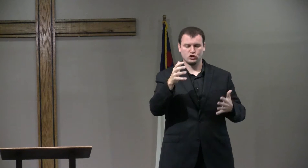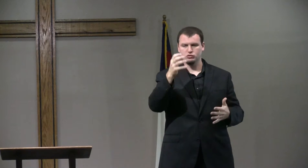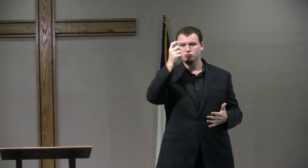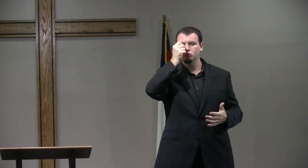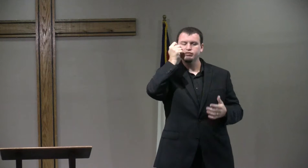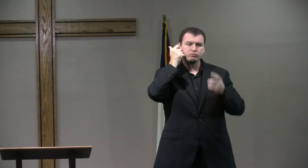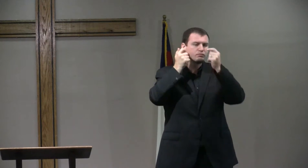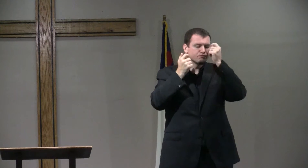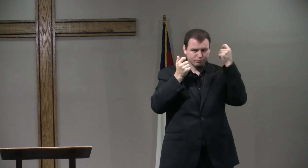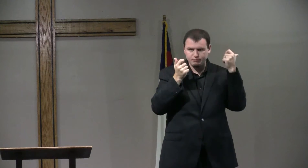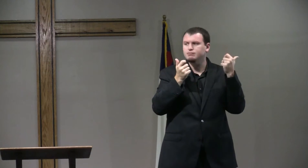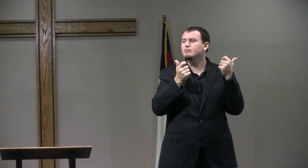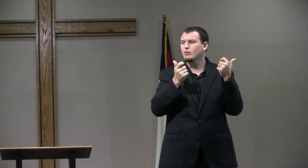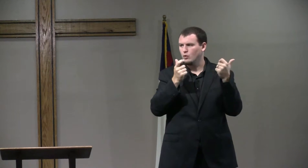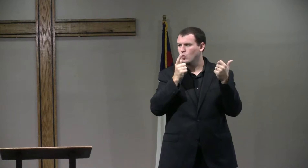I have heard of some people who